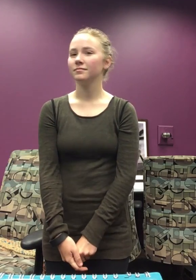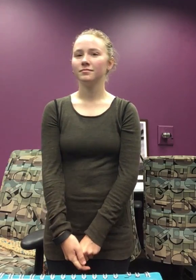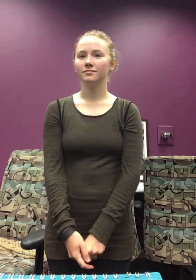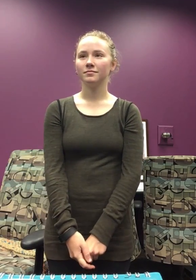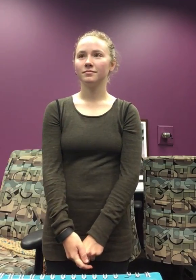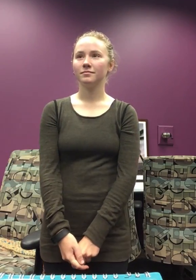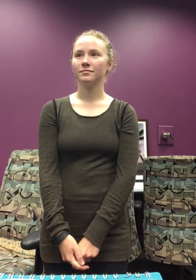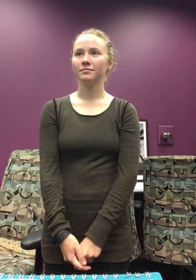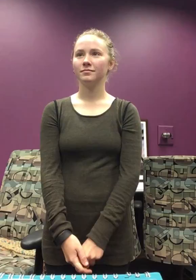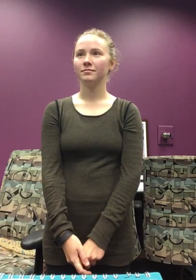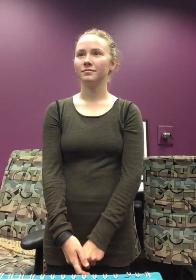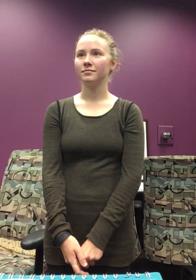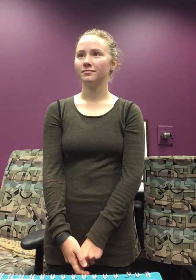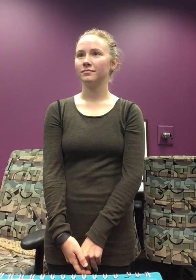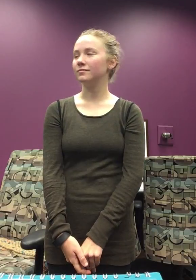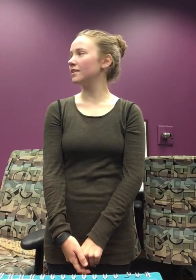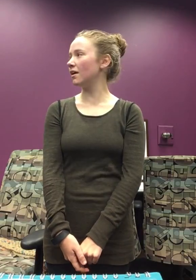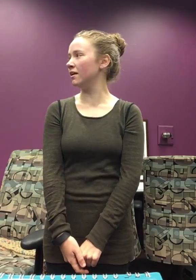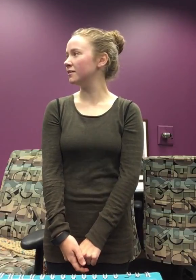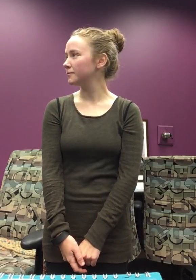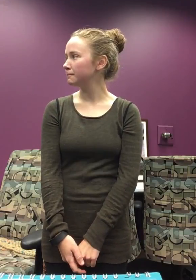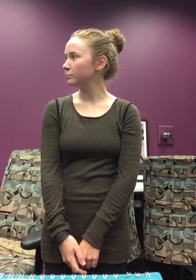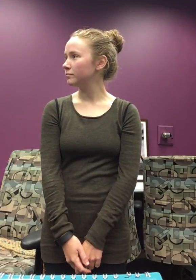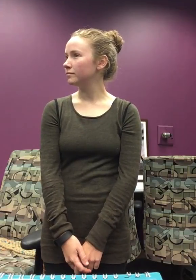cheat and get ready for the test.